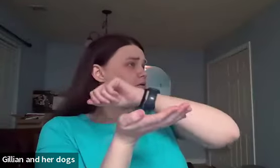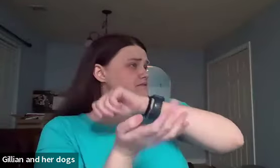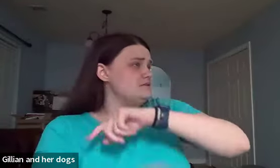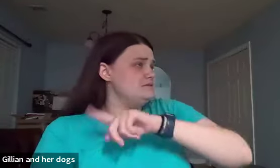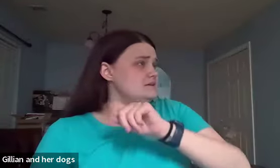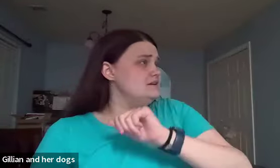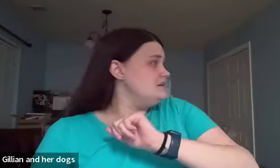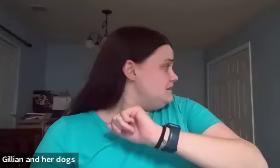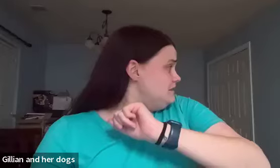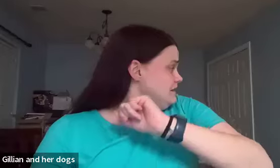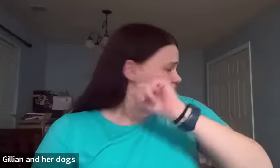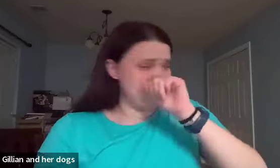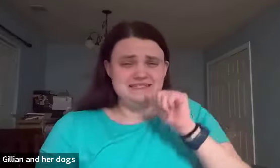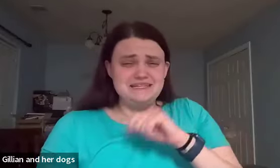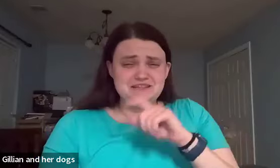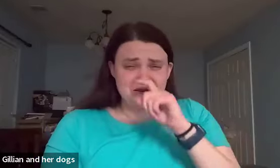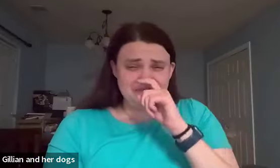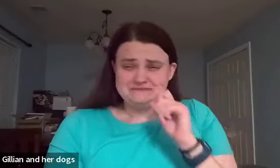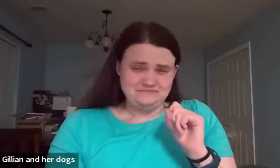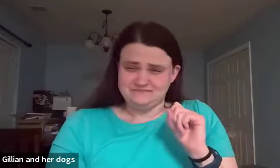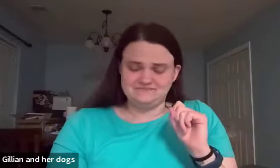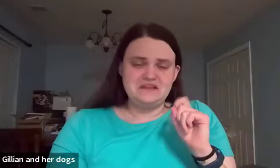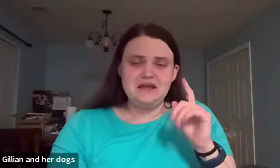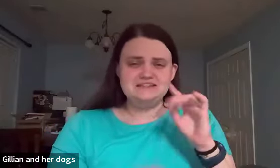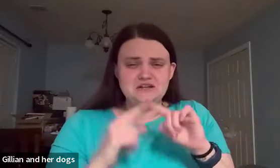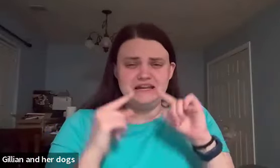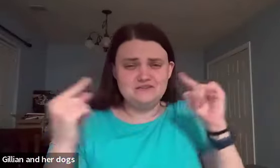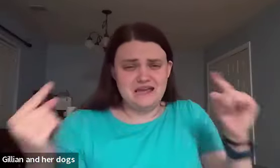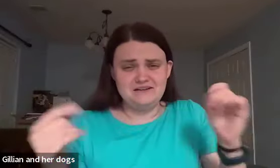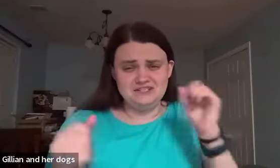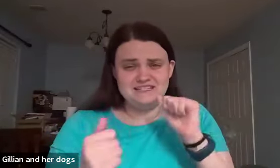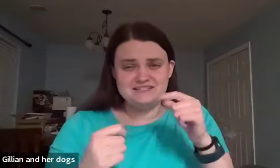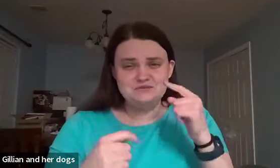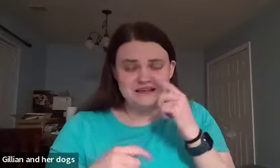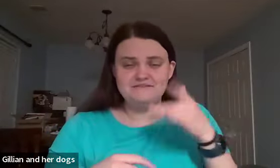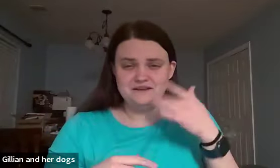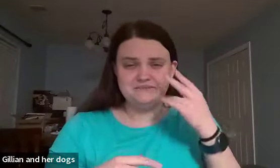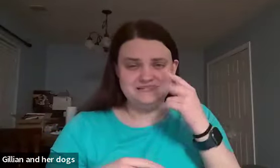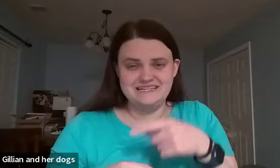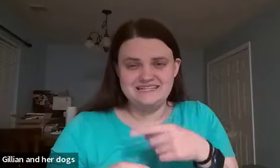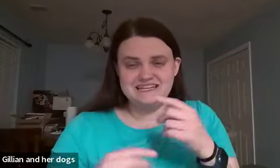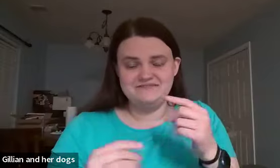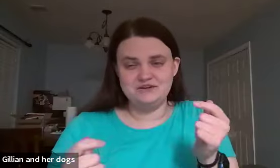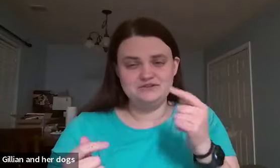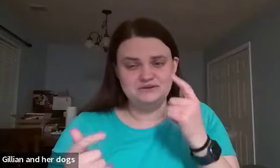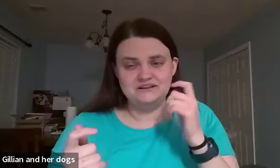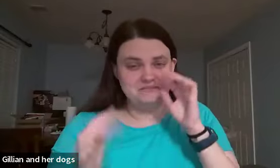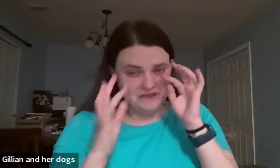I feel, that's a sneeze, sorry. It's starting to hit those allergy seasons where like I feel like I'm going to sneeze, and if I don't do it quickly, I'm